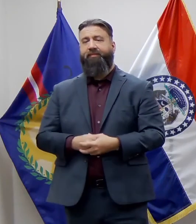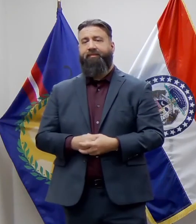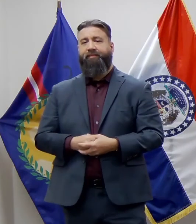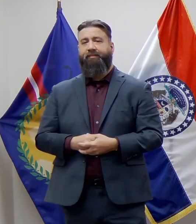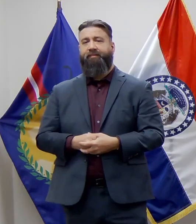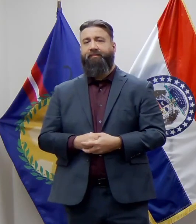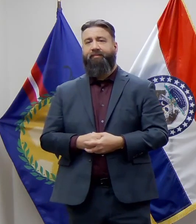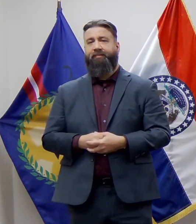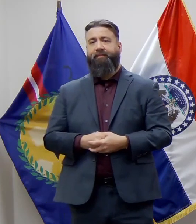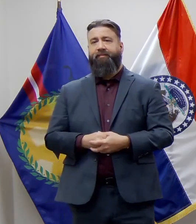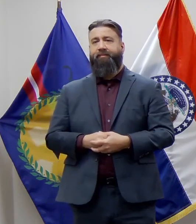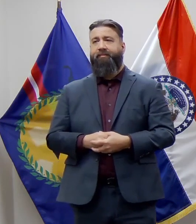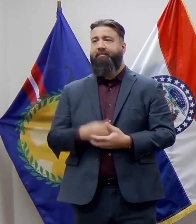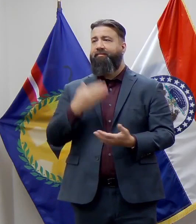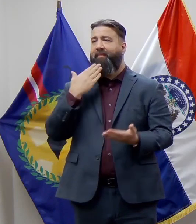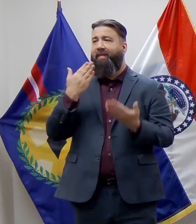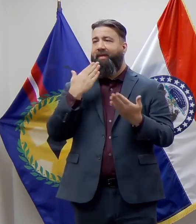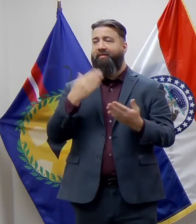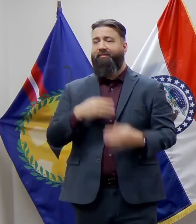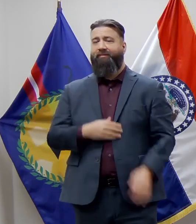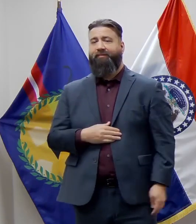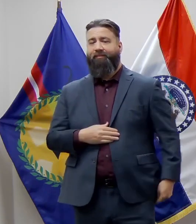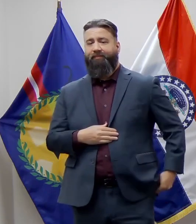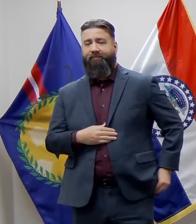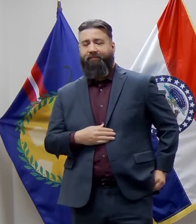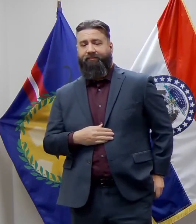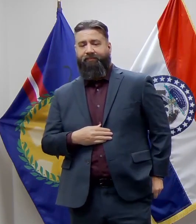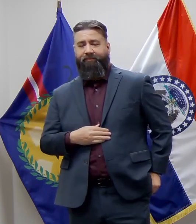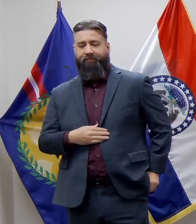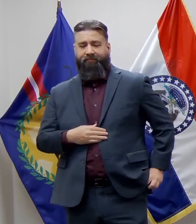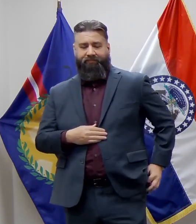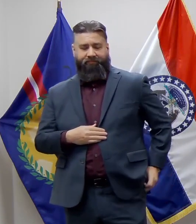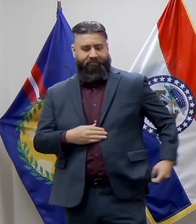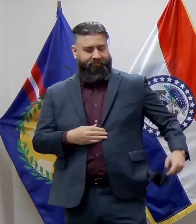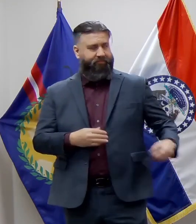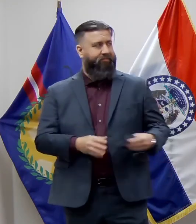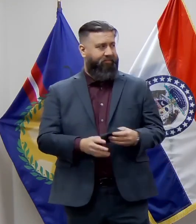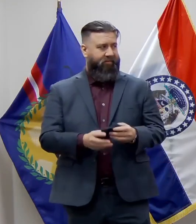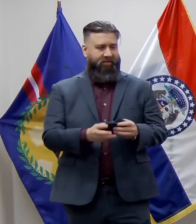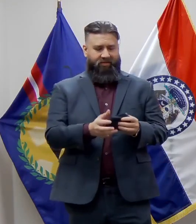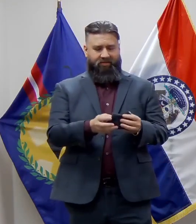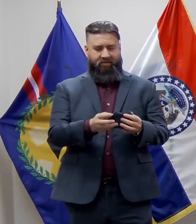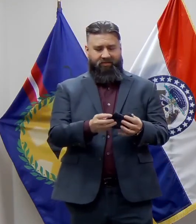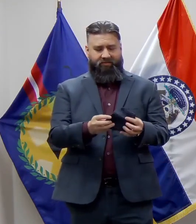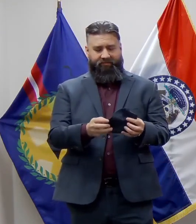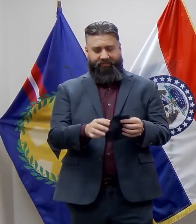Okay, thanks. Thanks, Jess.